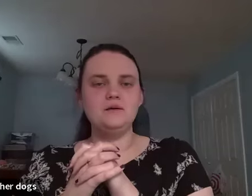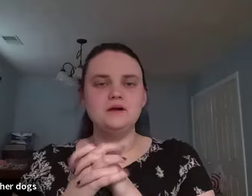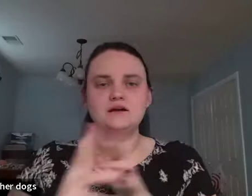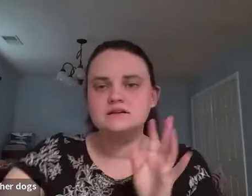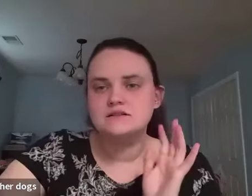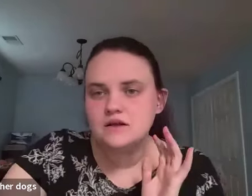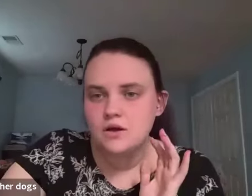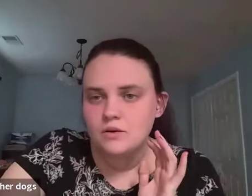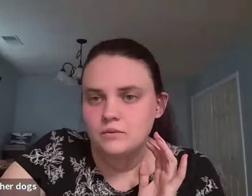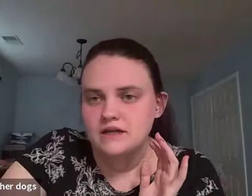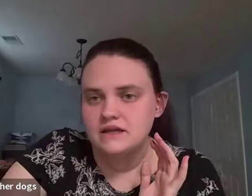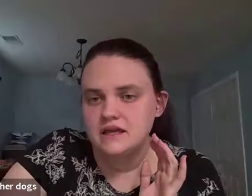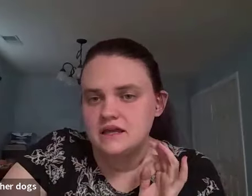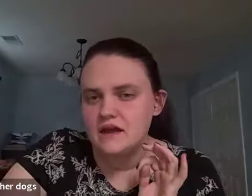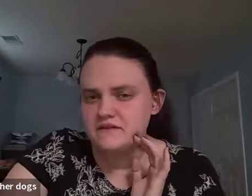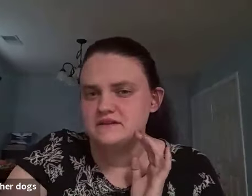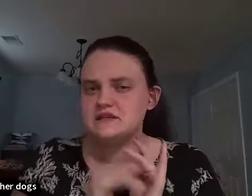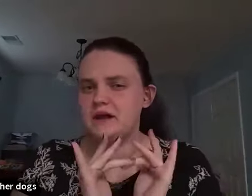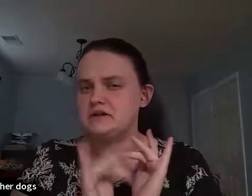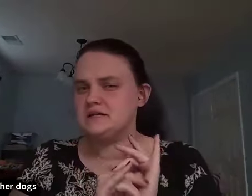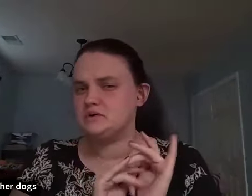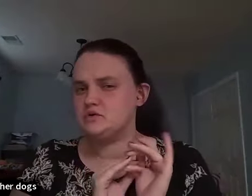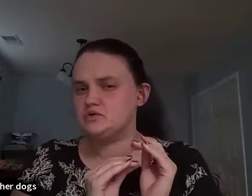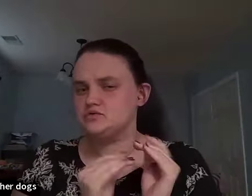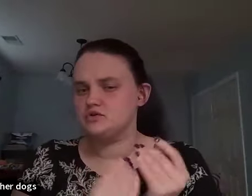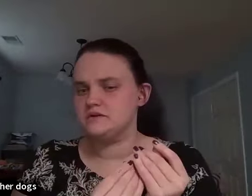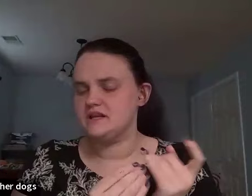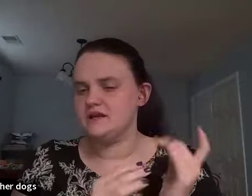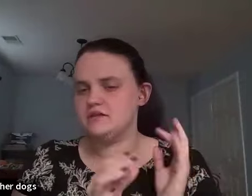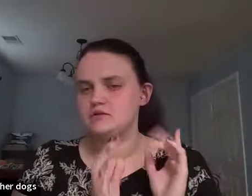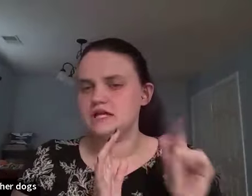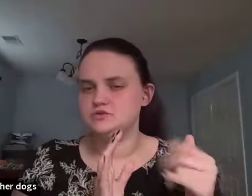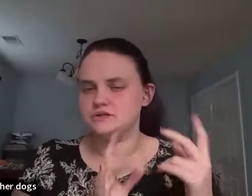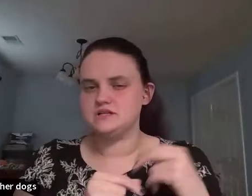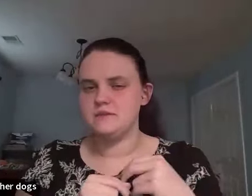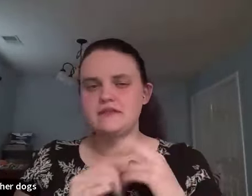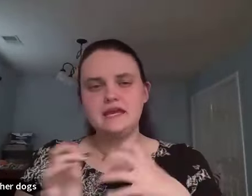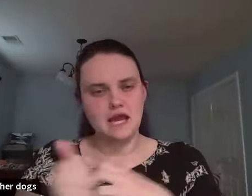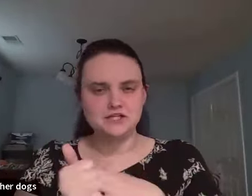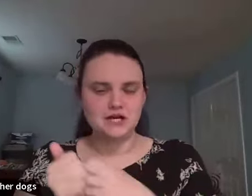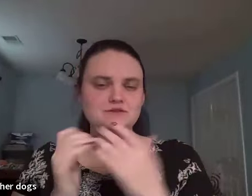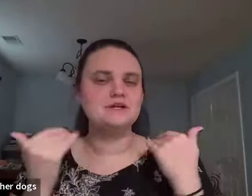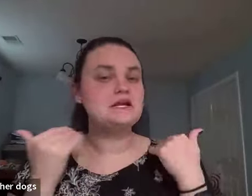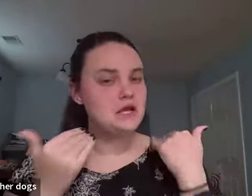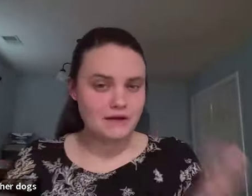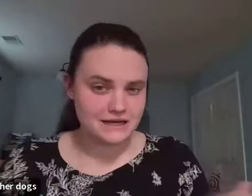Um, I think this is about our typical group. If any other late joiners come in, they can catch up. So we're gonna go ahead and